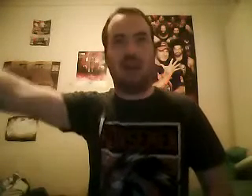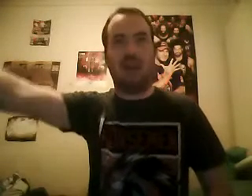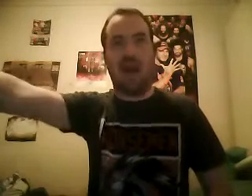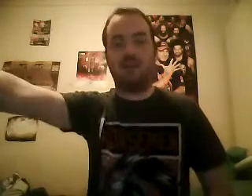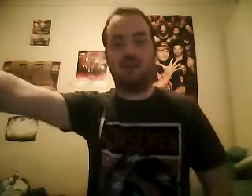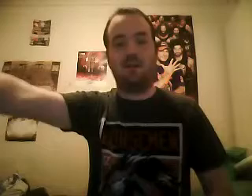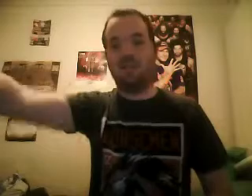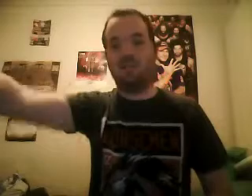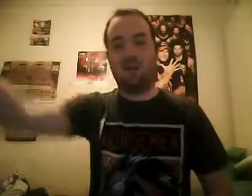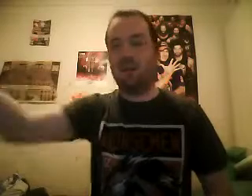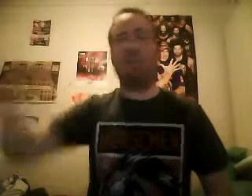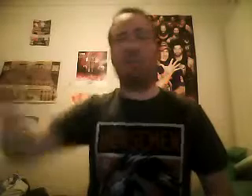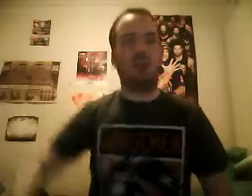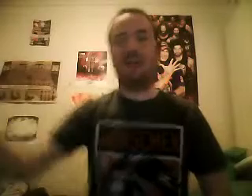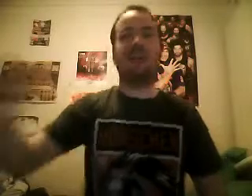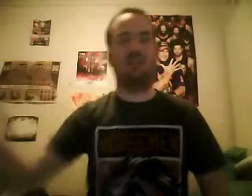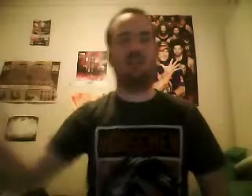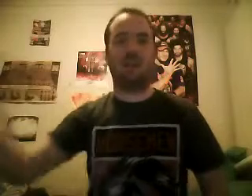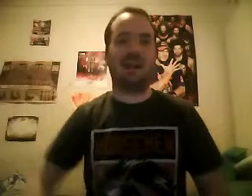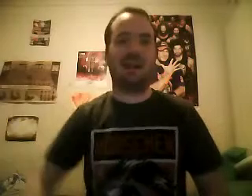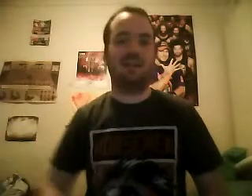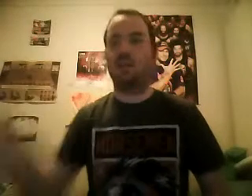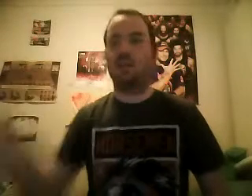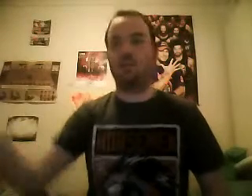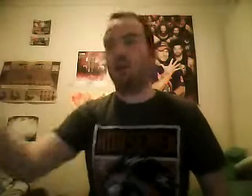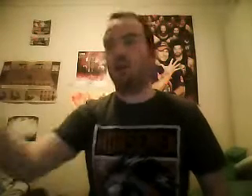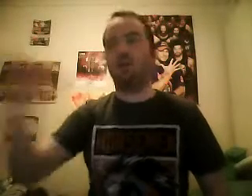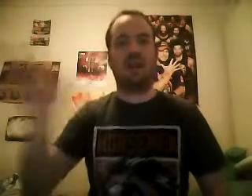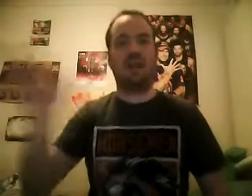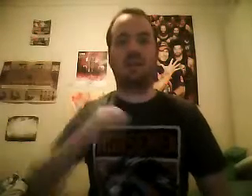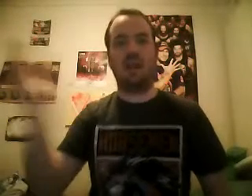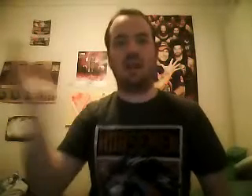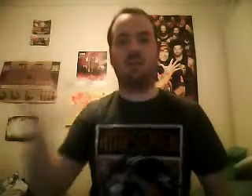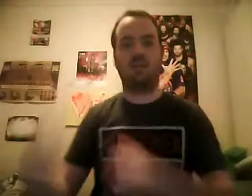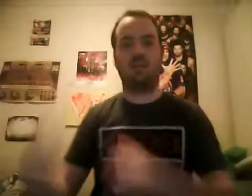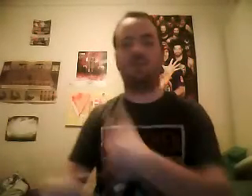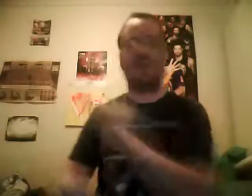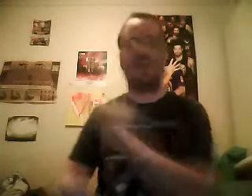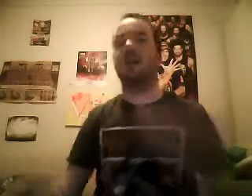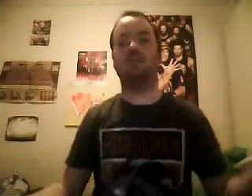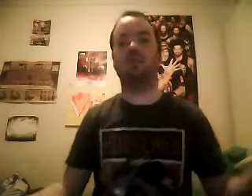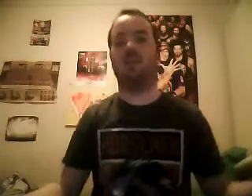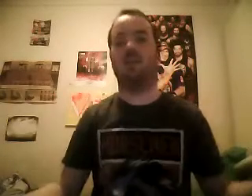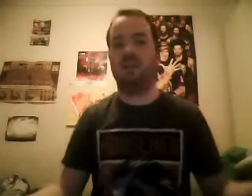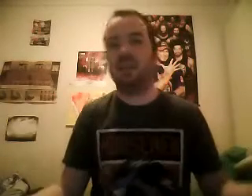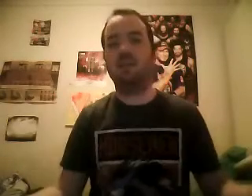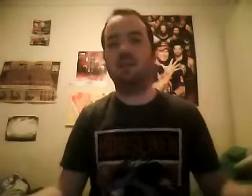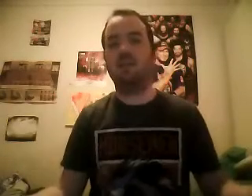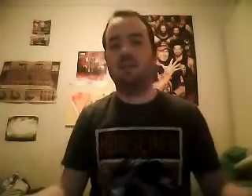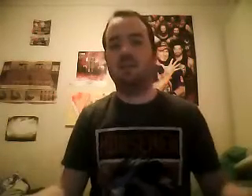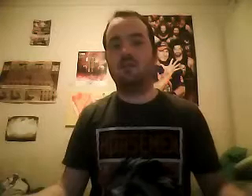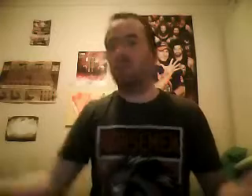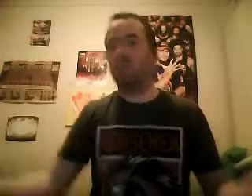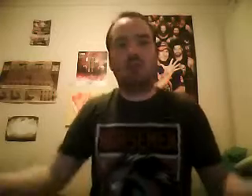Black. For some reason, you don't want Aleister Black to go to Saudi Arabia because of his tattoos, apparently. No joke, that's